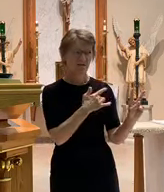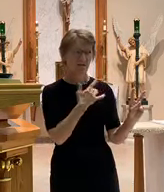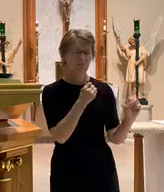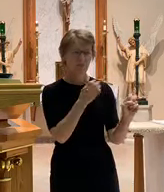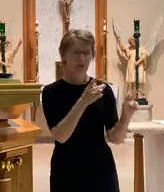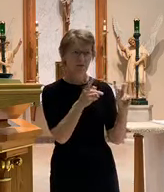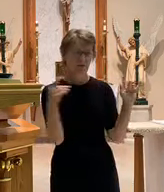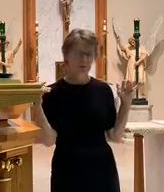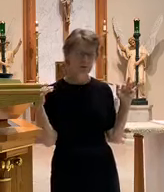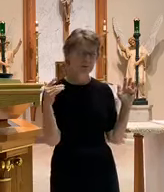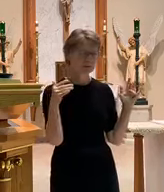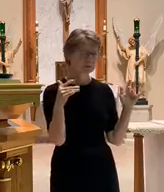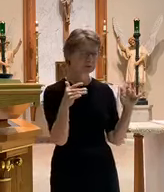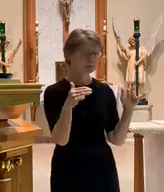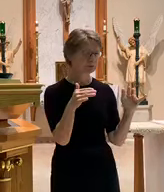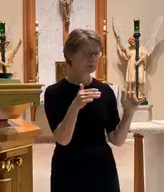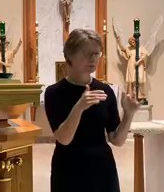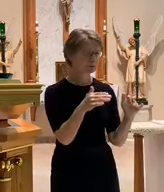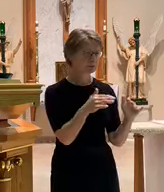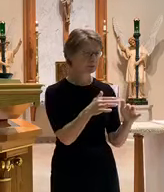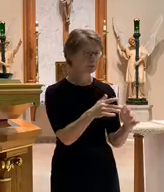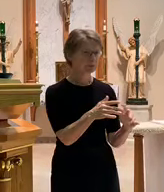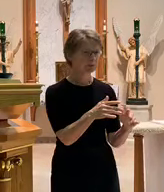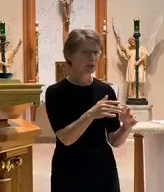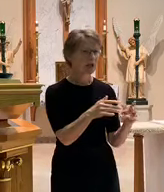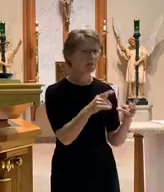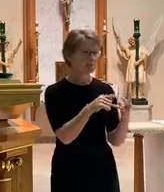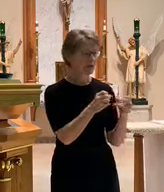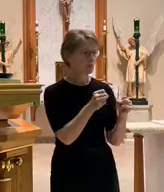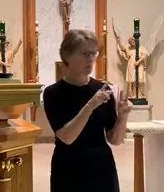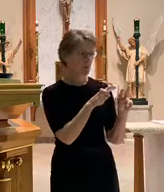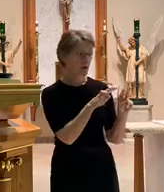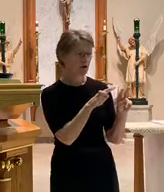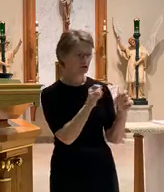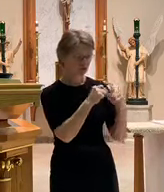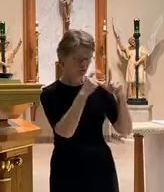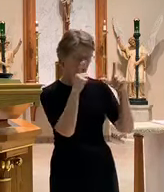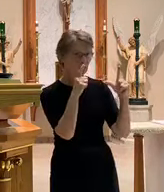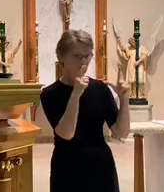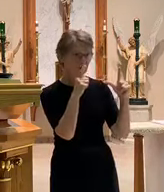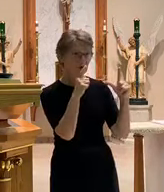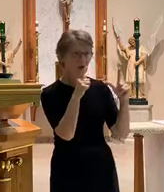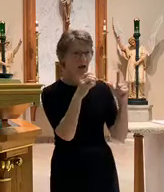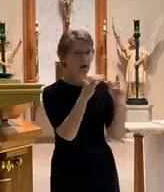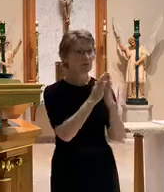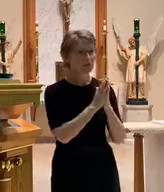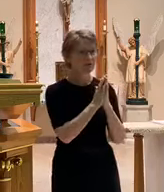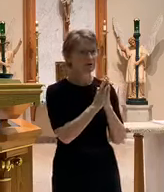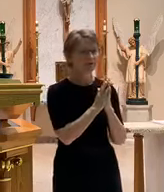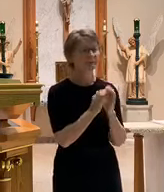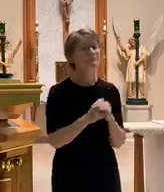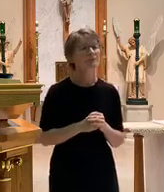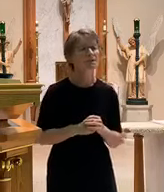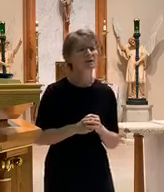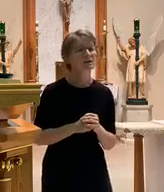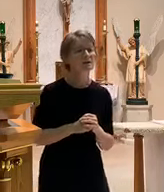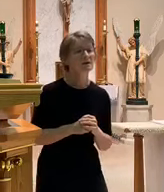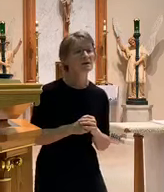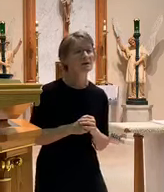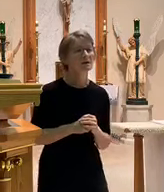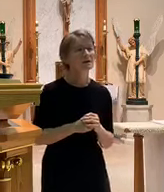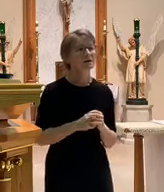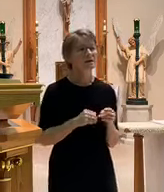be there in prayer and spirit, if not in person. There's another sister from that community that